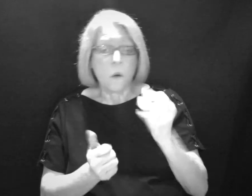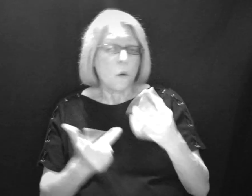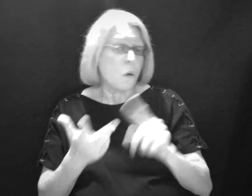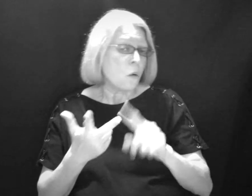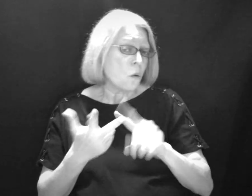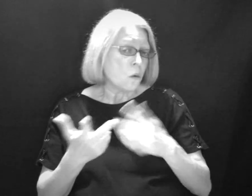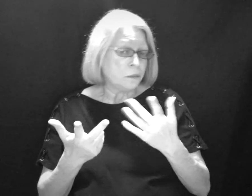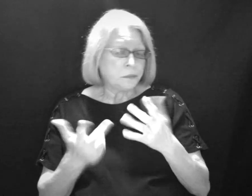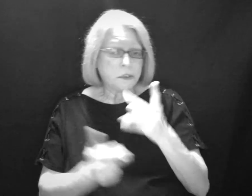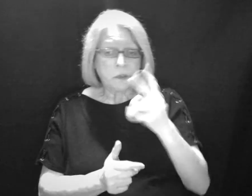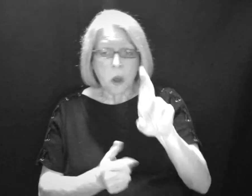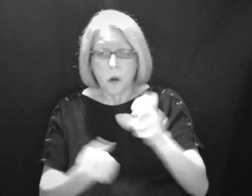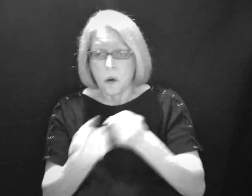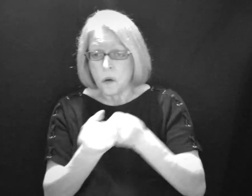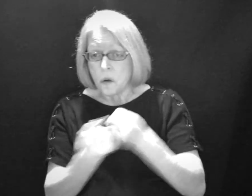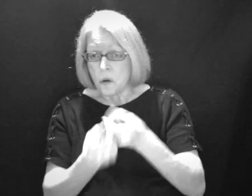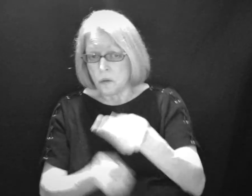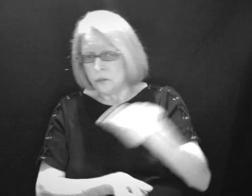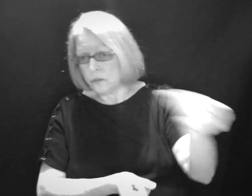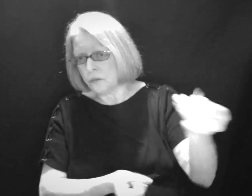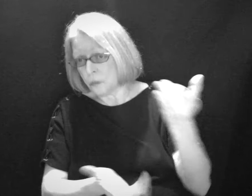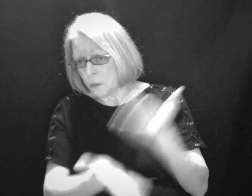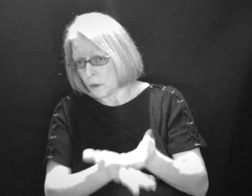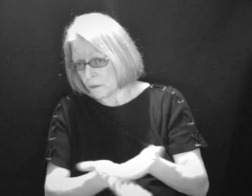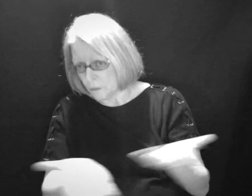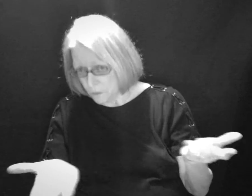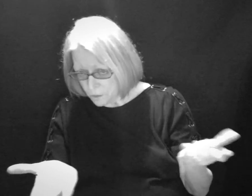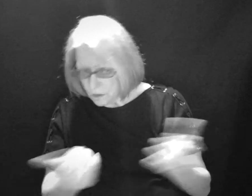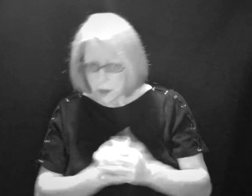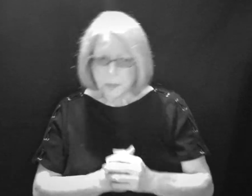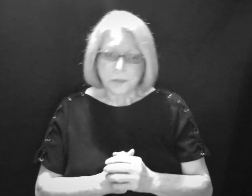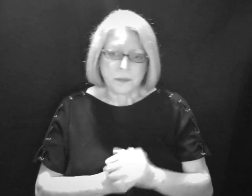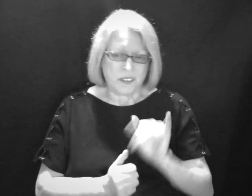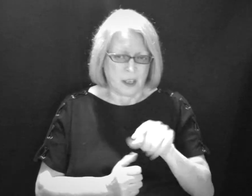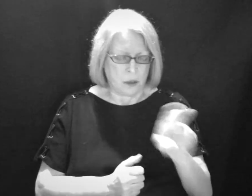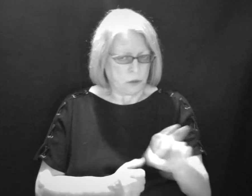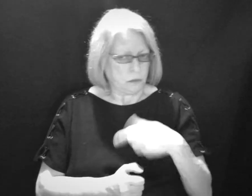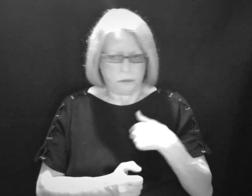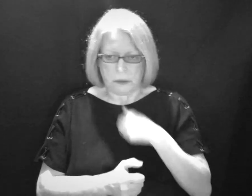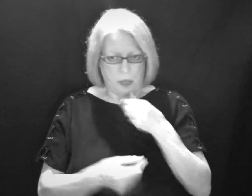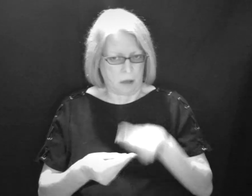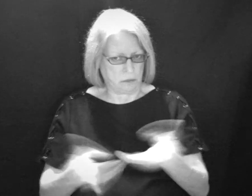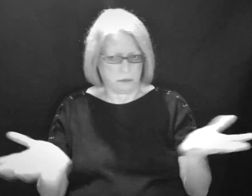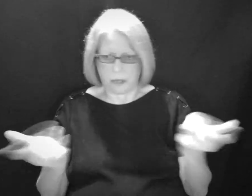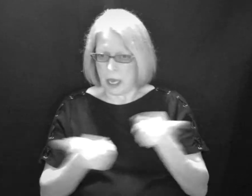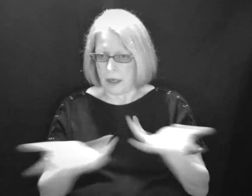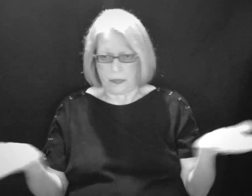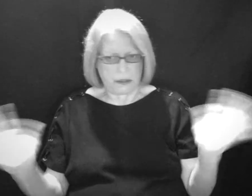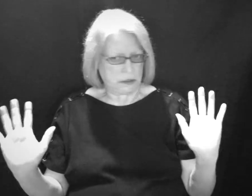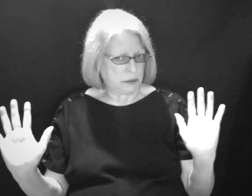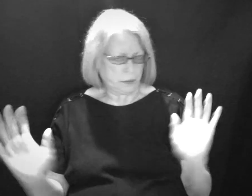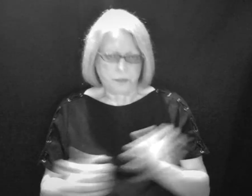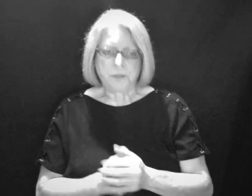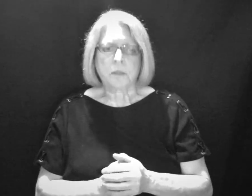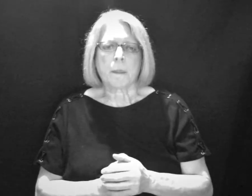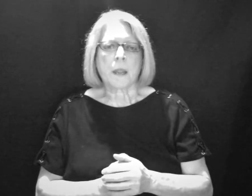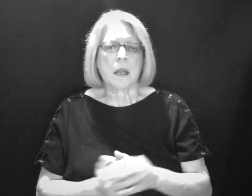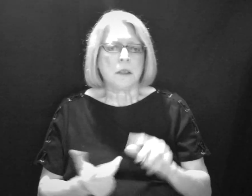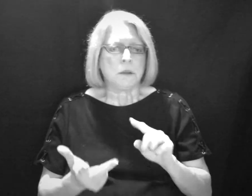is different from margin because padding is on the inside. So we want this white box to go a little further to the left, a little further